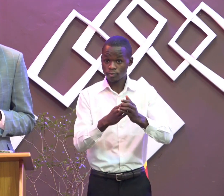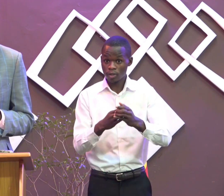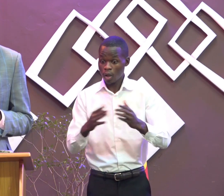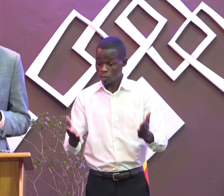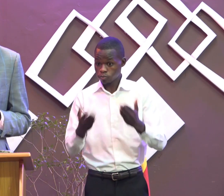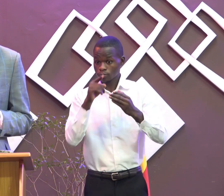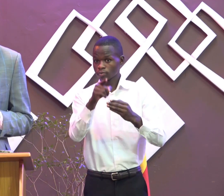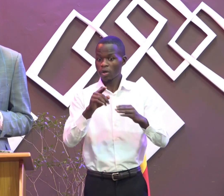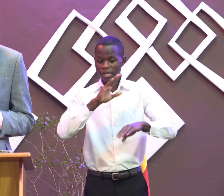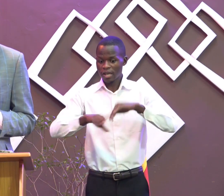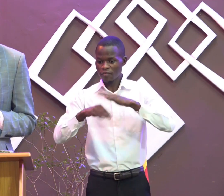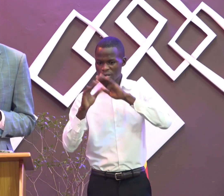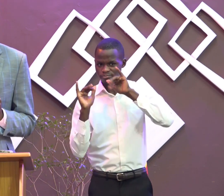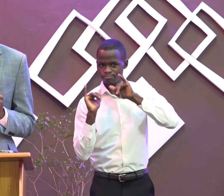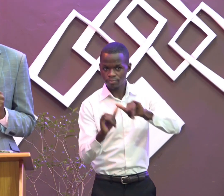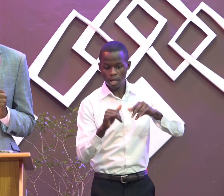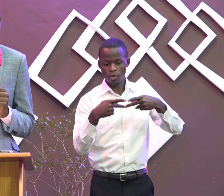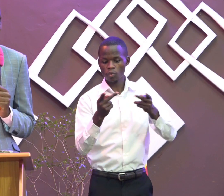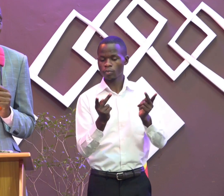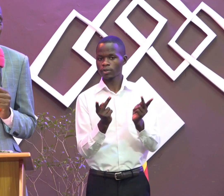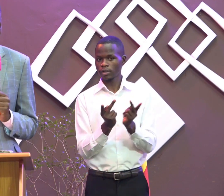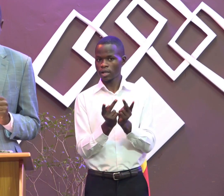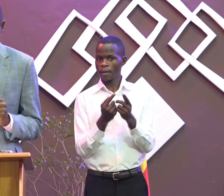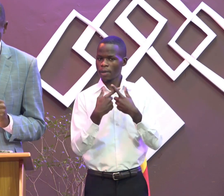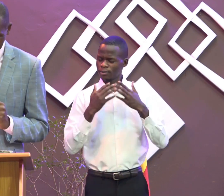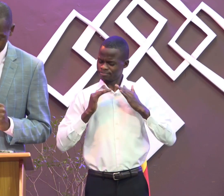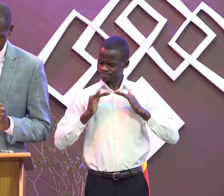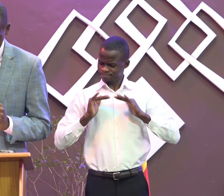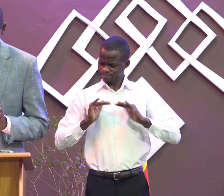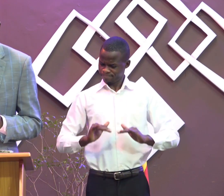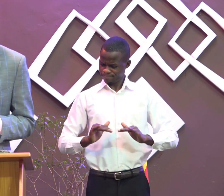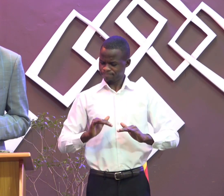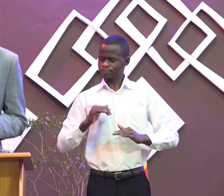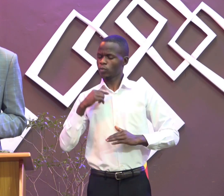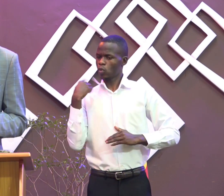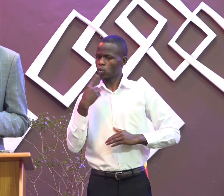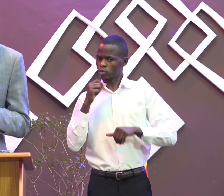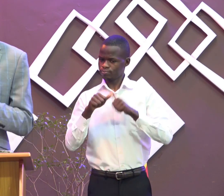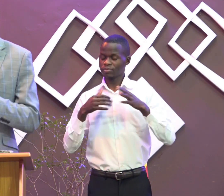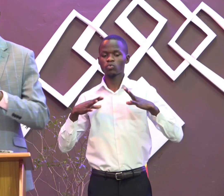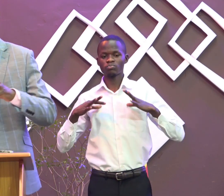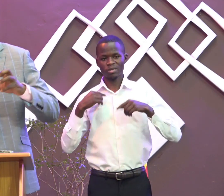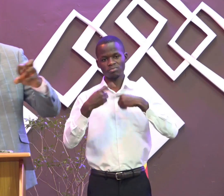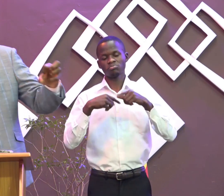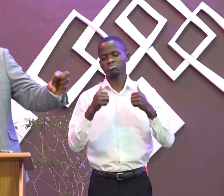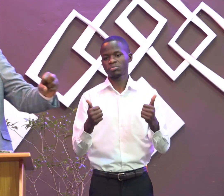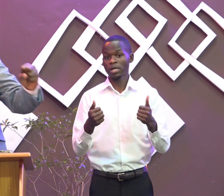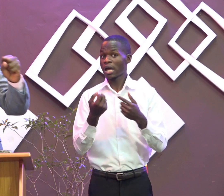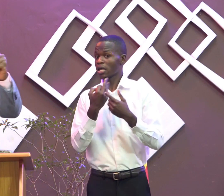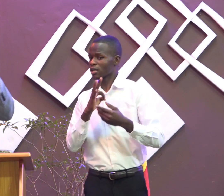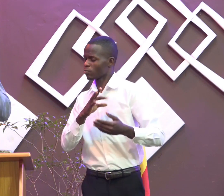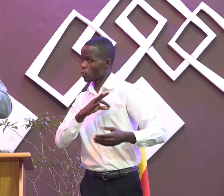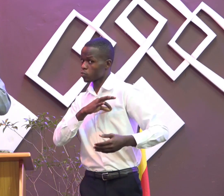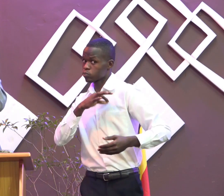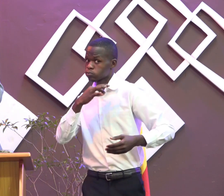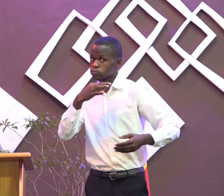do not leave your place. For calmness will lay great offenses to rest. Omwoyo gw'omukulu bwe